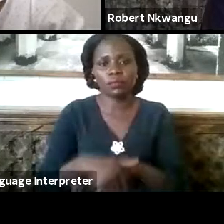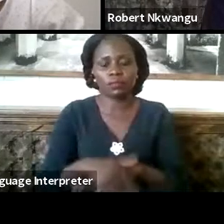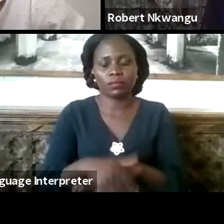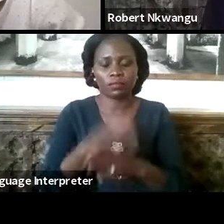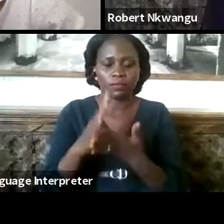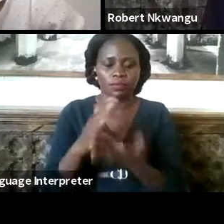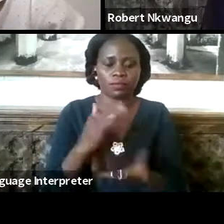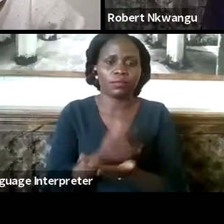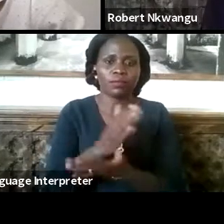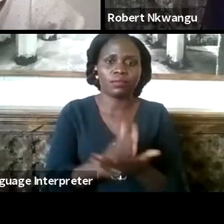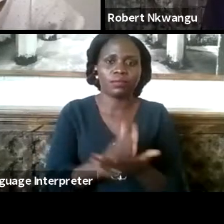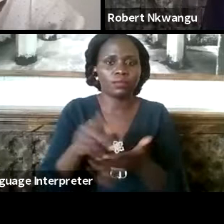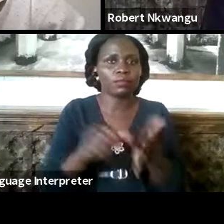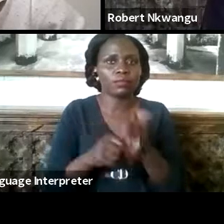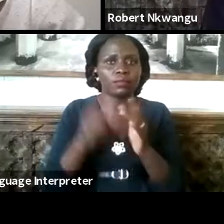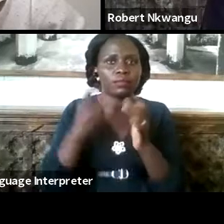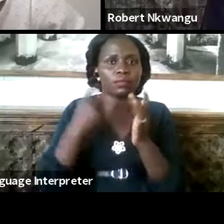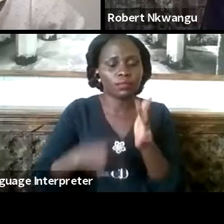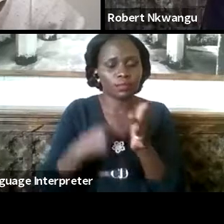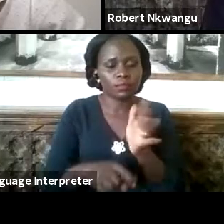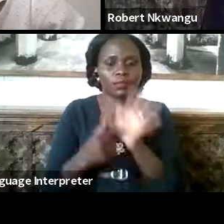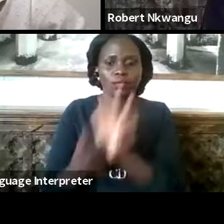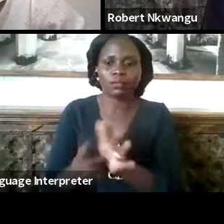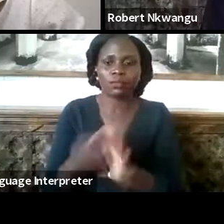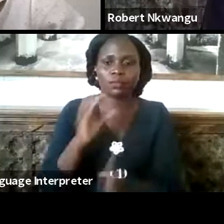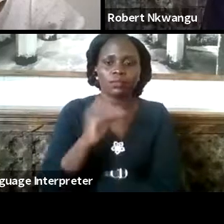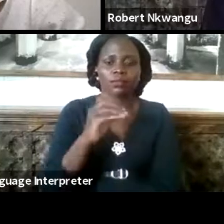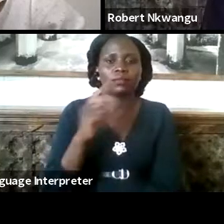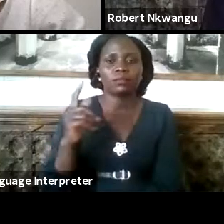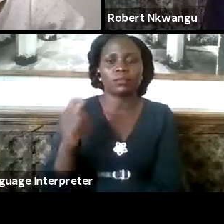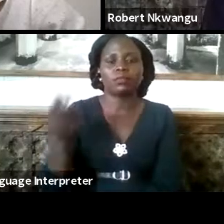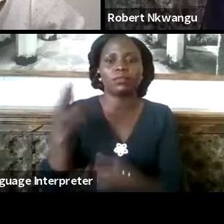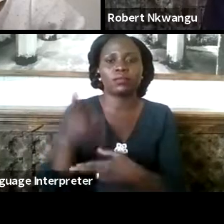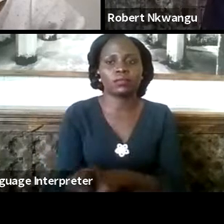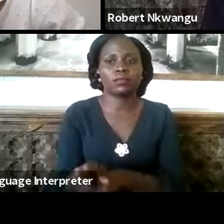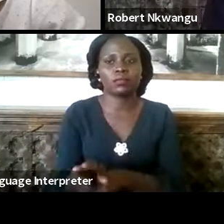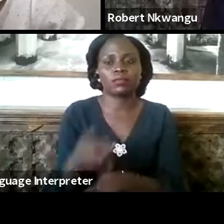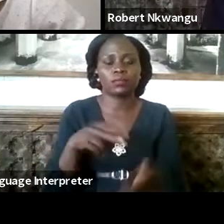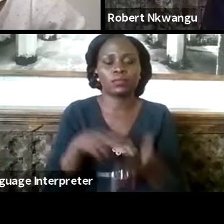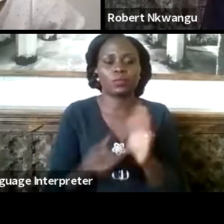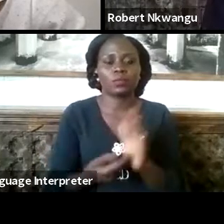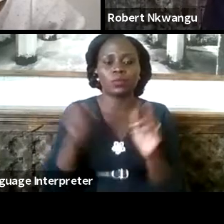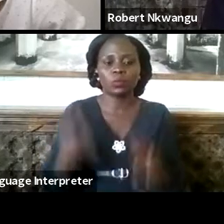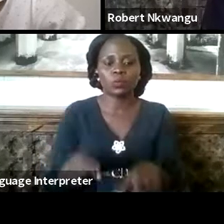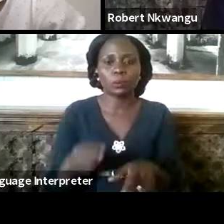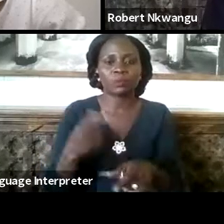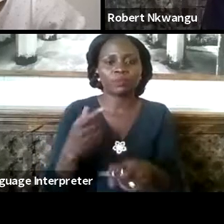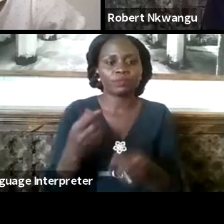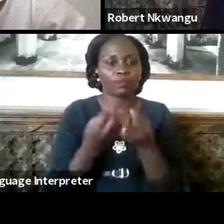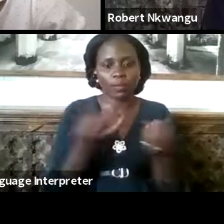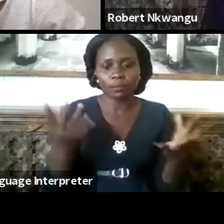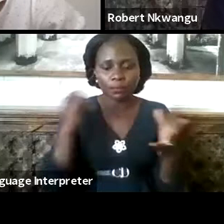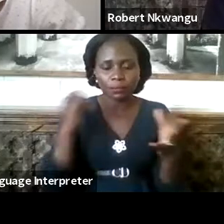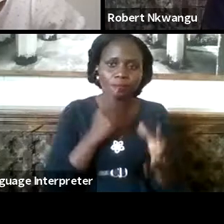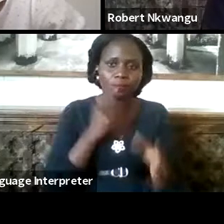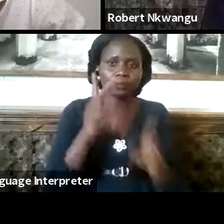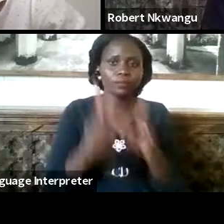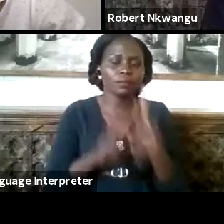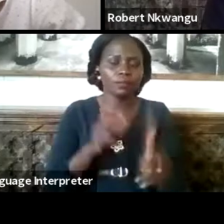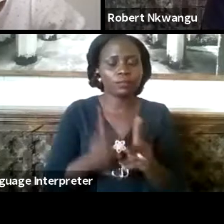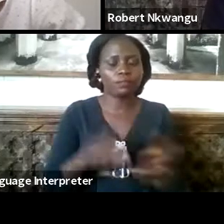taxes. For example, when the OTT came in, then you are going to block out most of the deaf people who use that method of